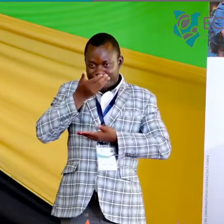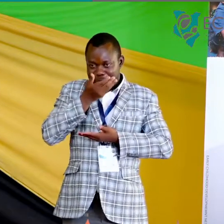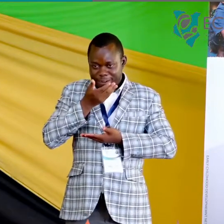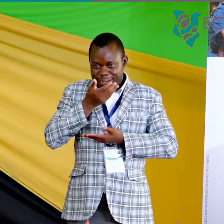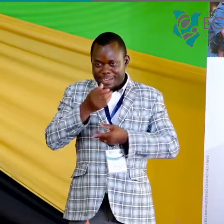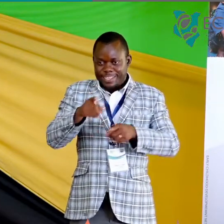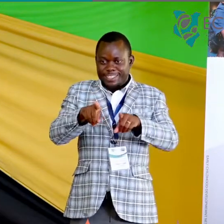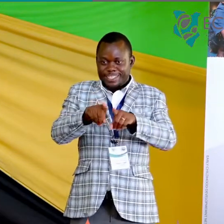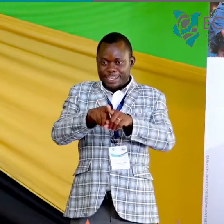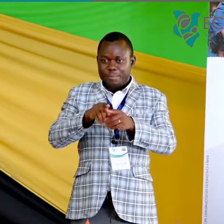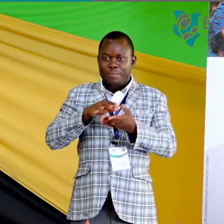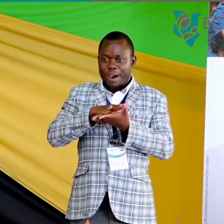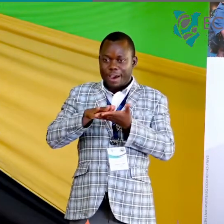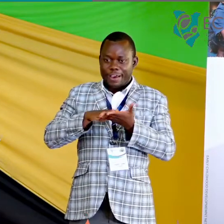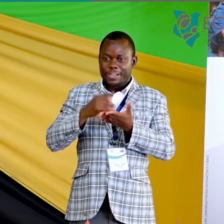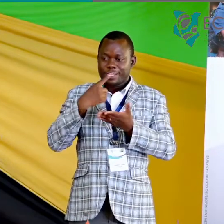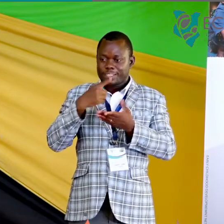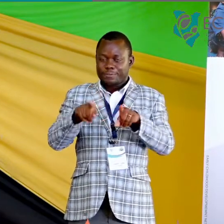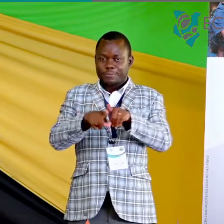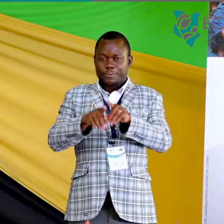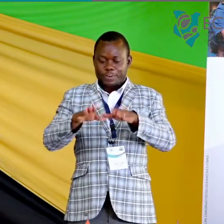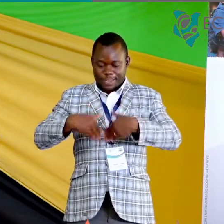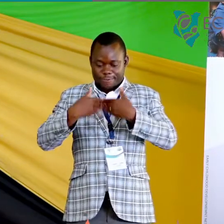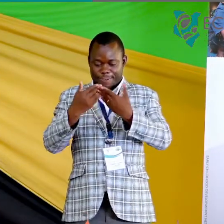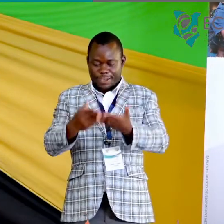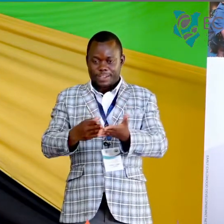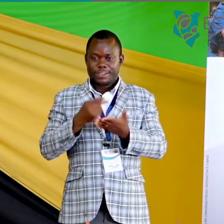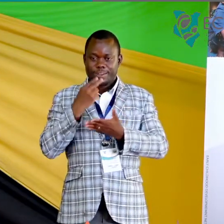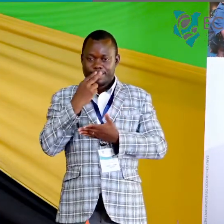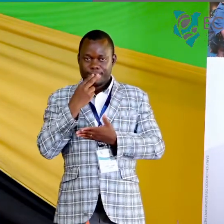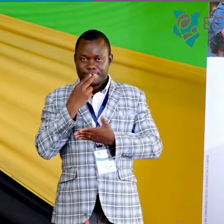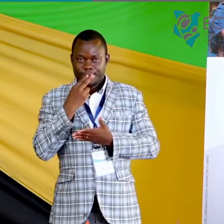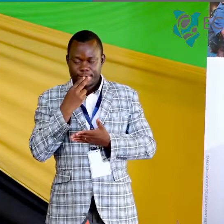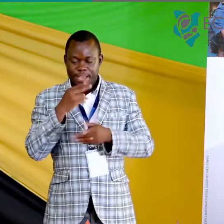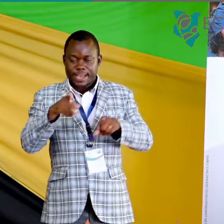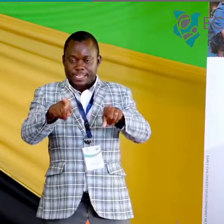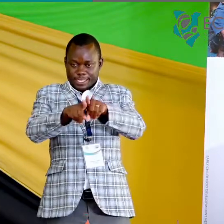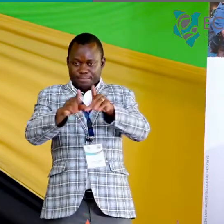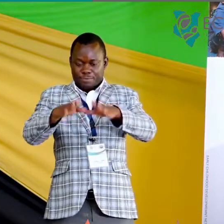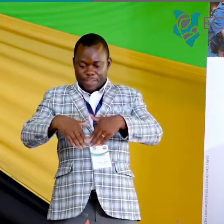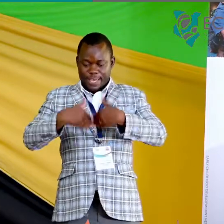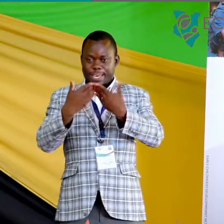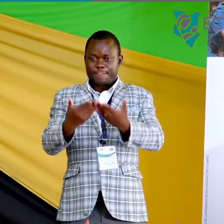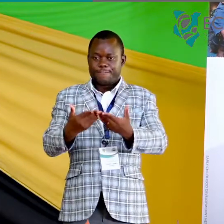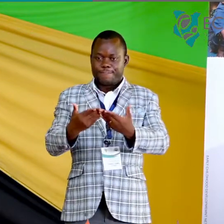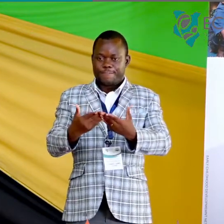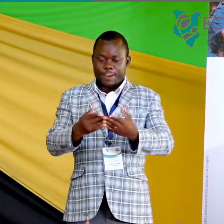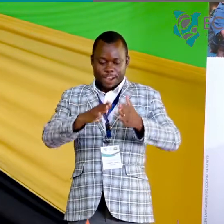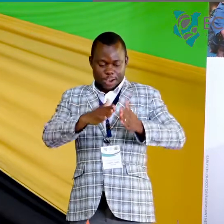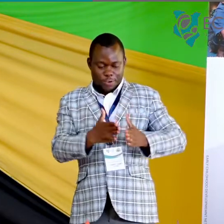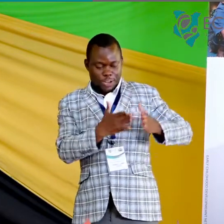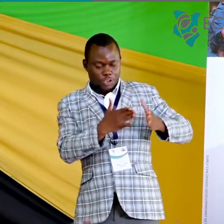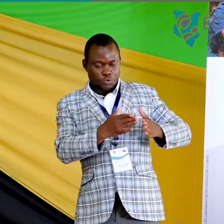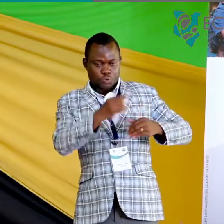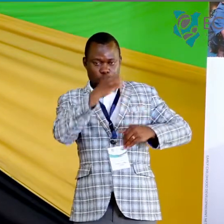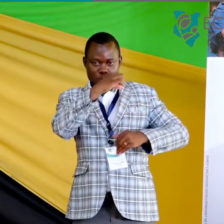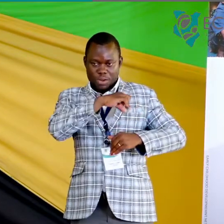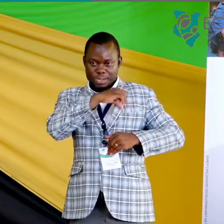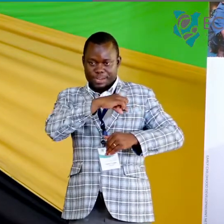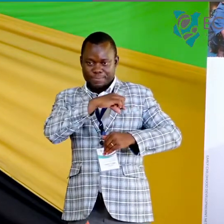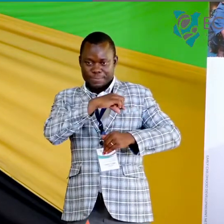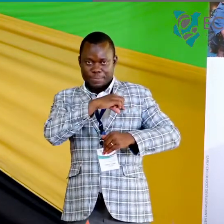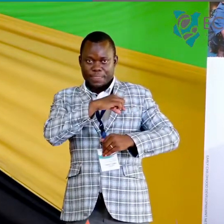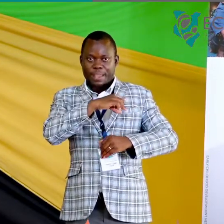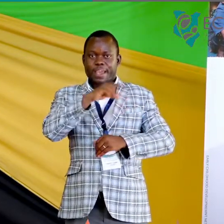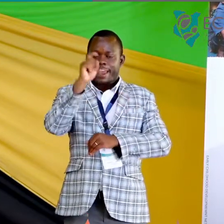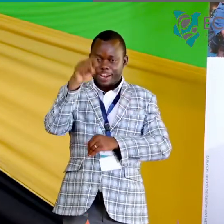cooking oil, and iodized table salt. We have also, in terms of quality assurance, we have